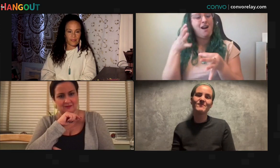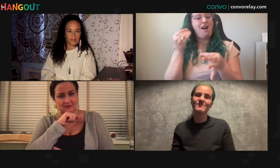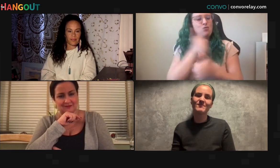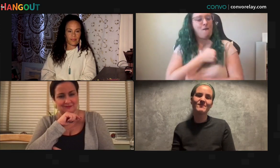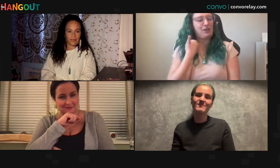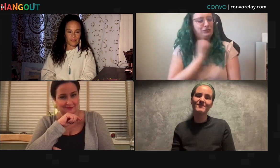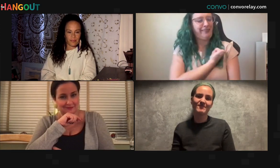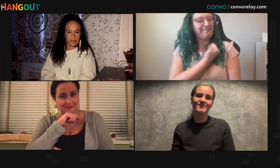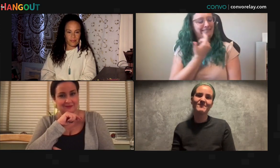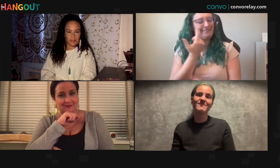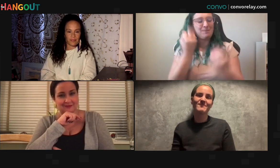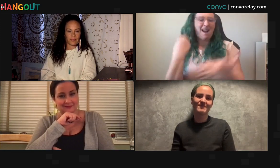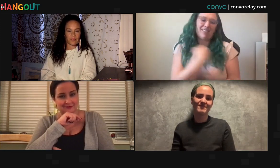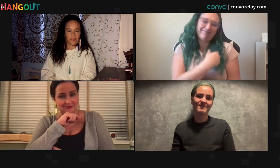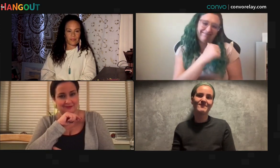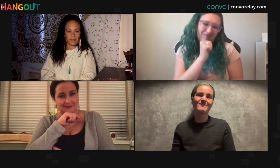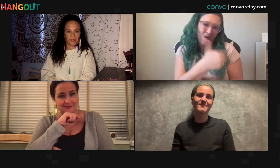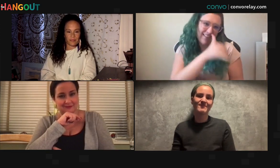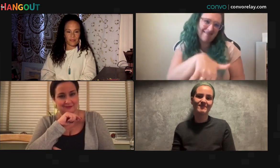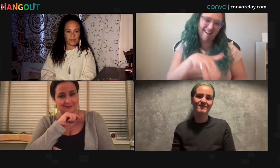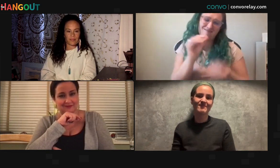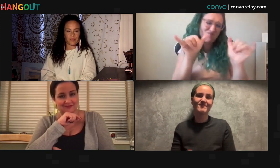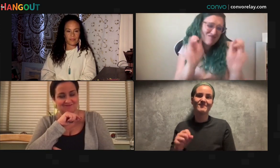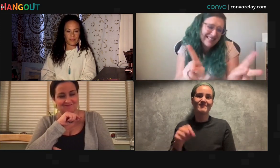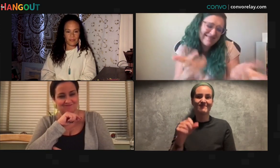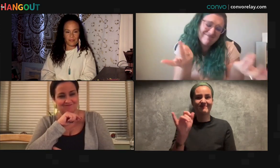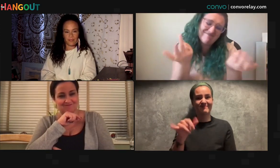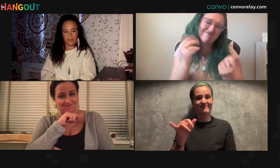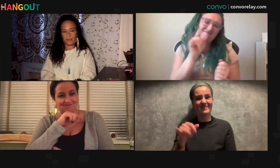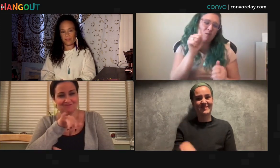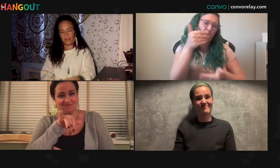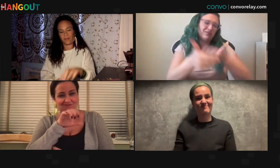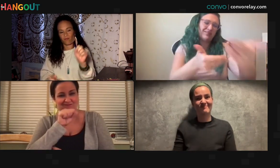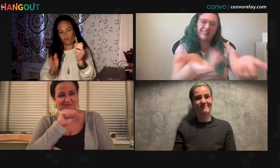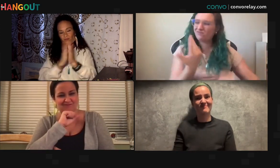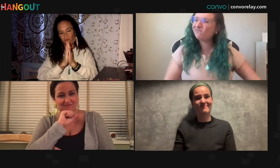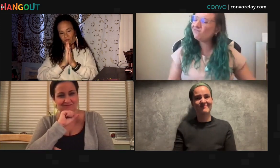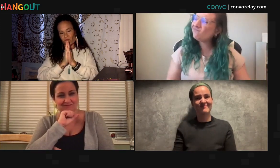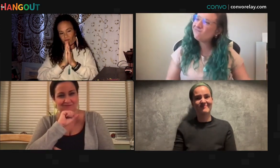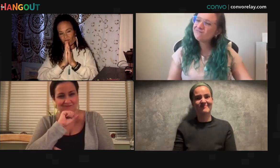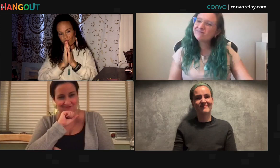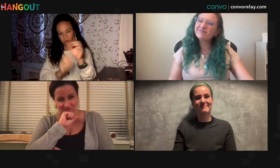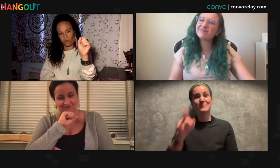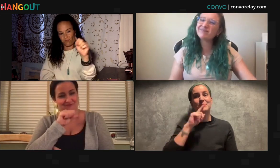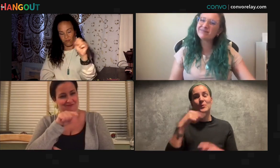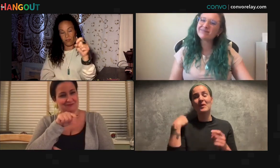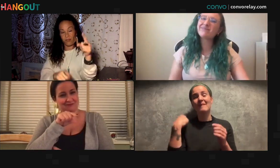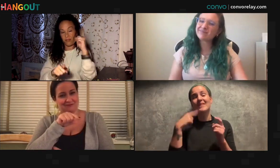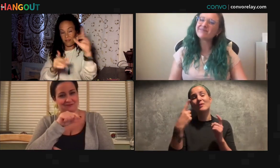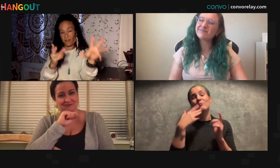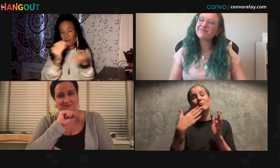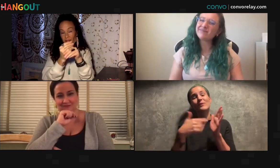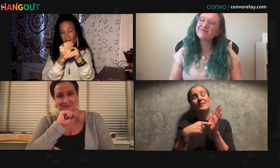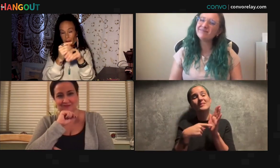making. But I have the power to make my own decisions. And some of us don't have that, and it's okay. It's a